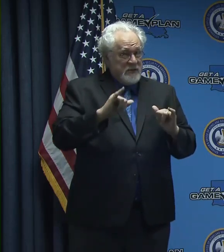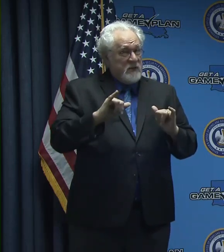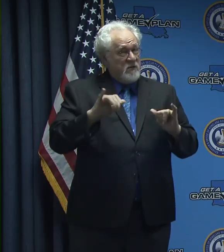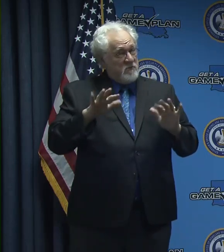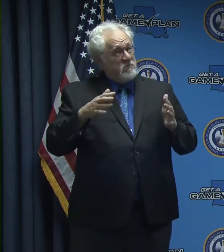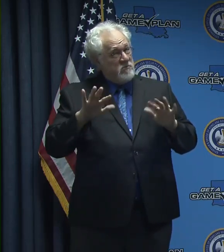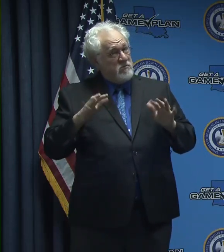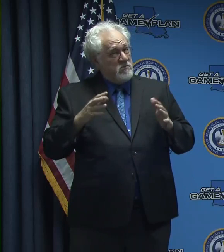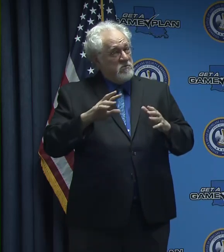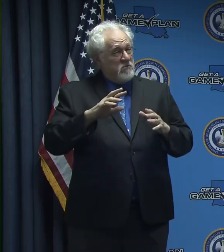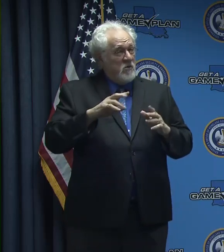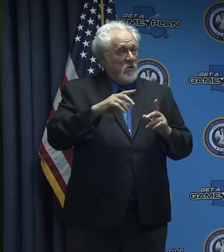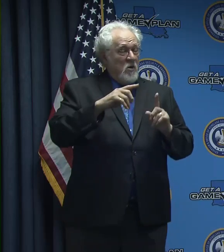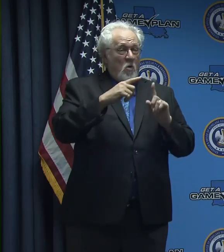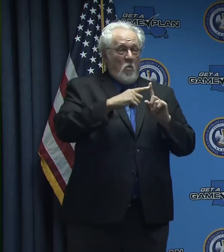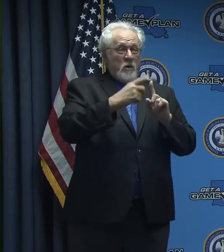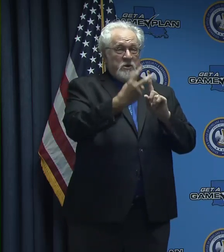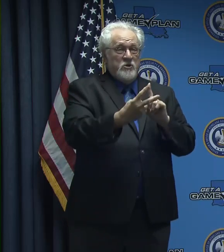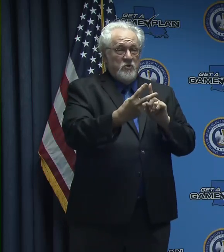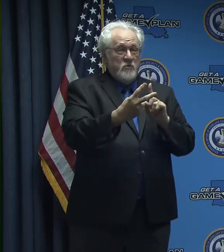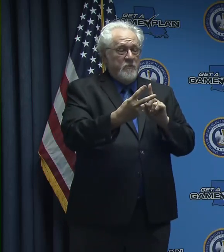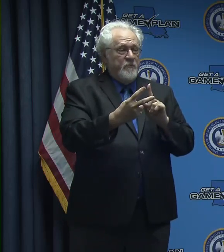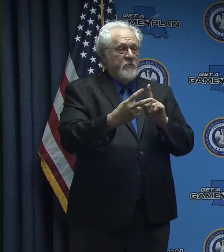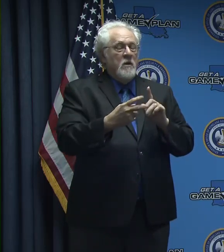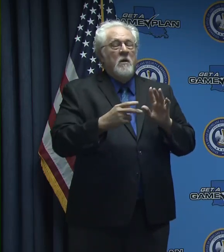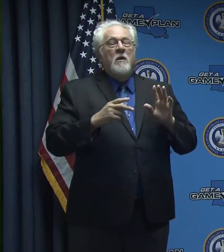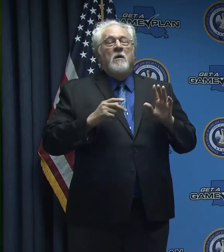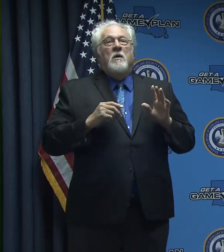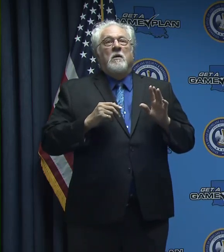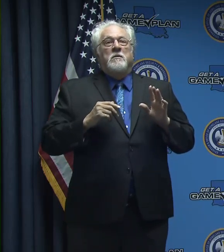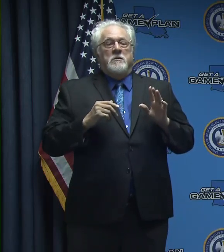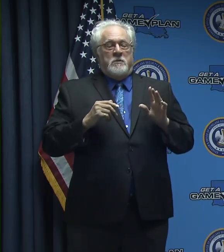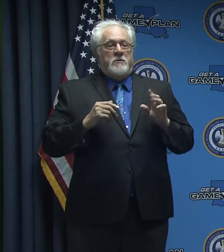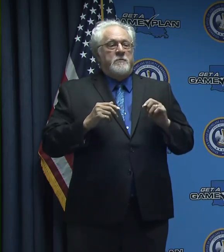where we stay in the 1 for 2? Okay, so